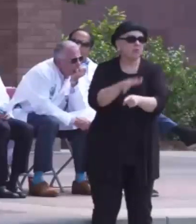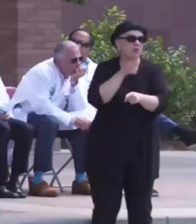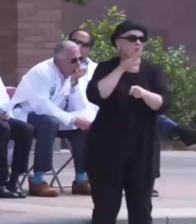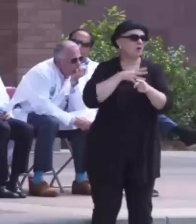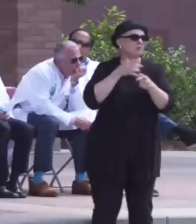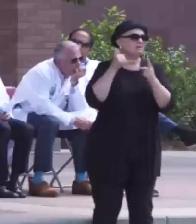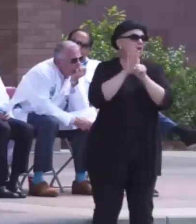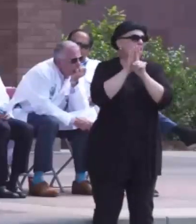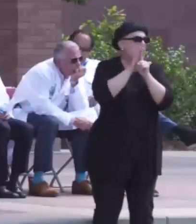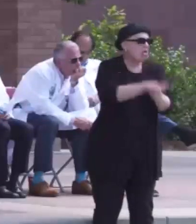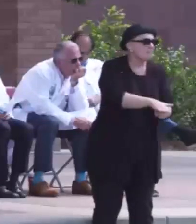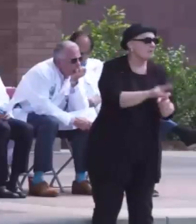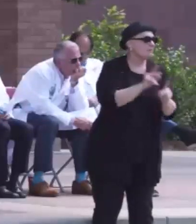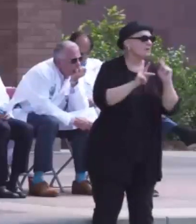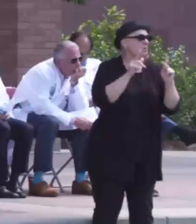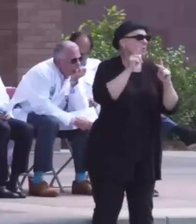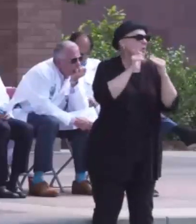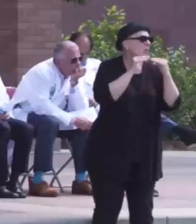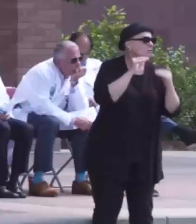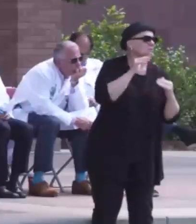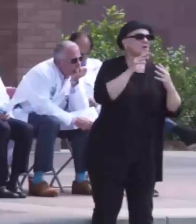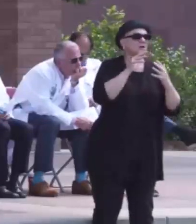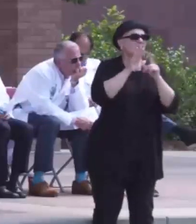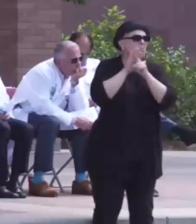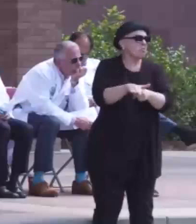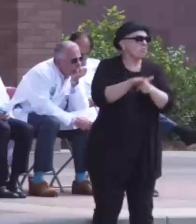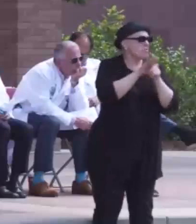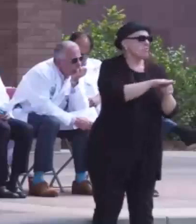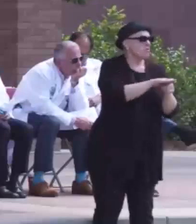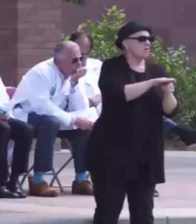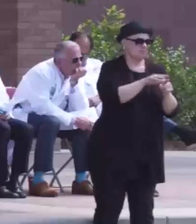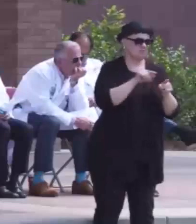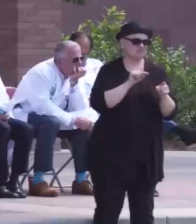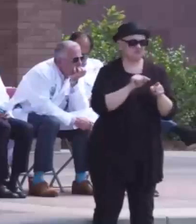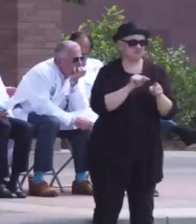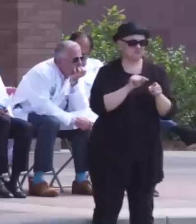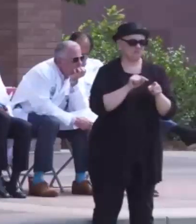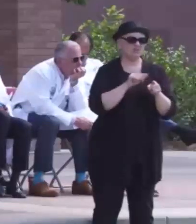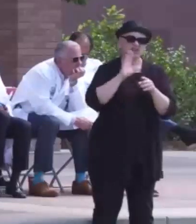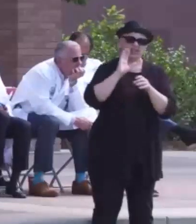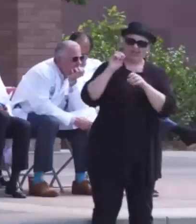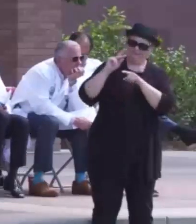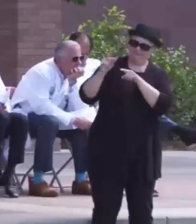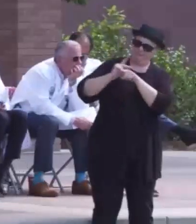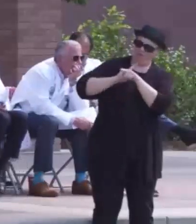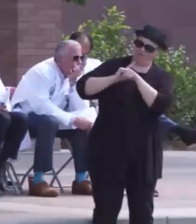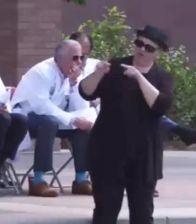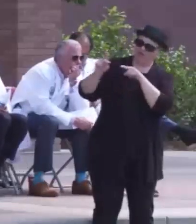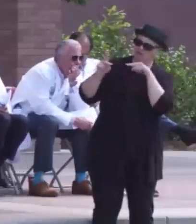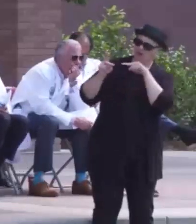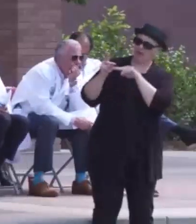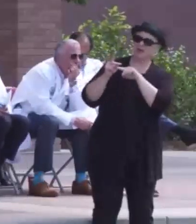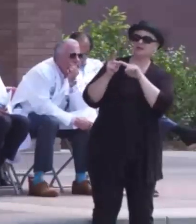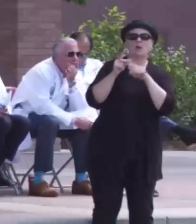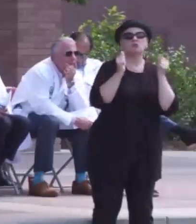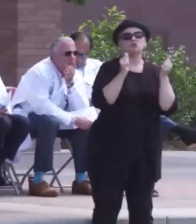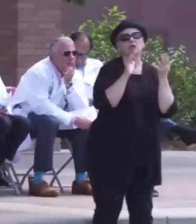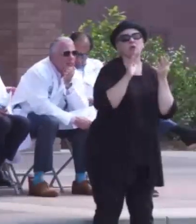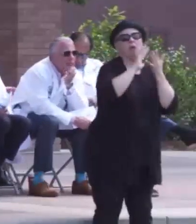society? Is professionalism just a cudgel of the establishment to enforce conformity?